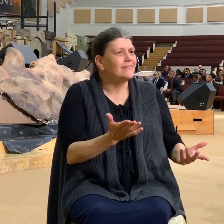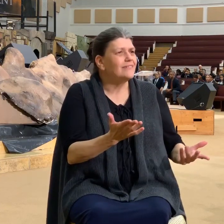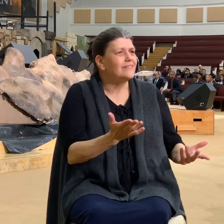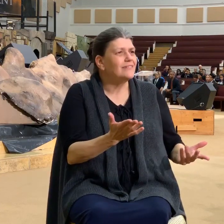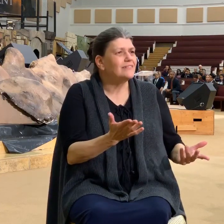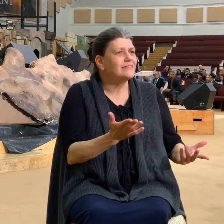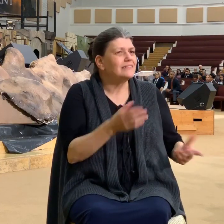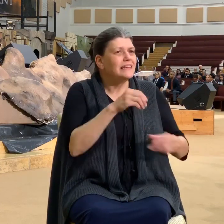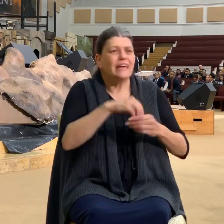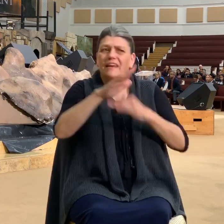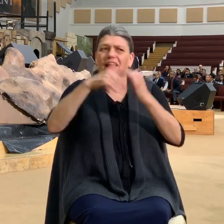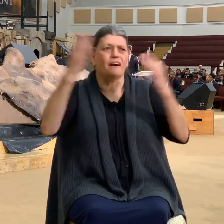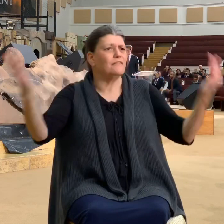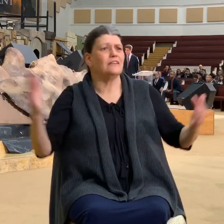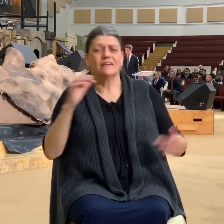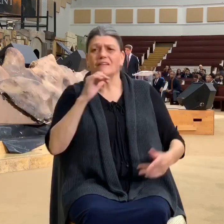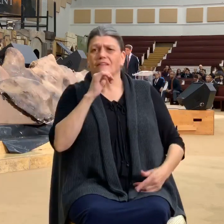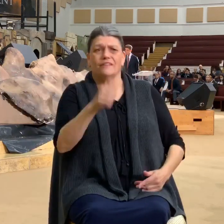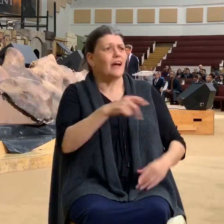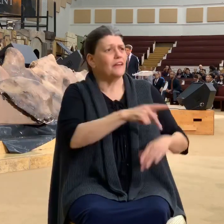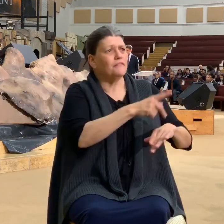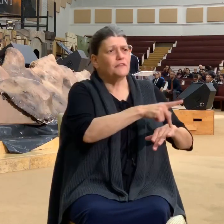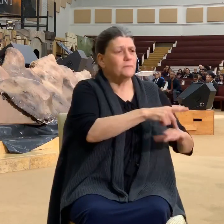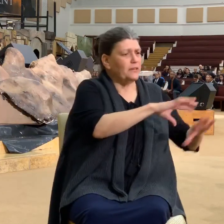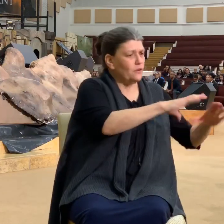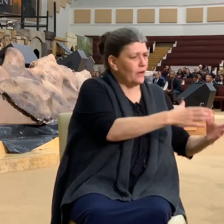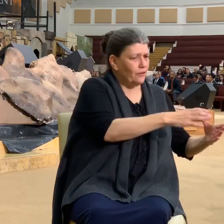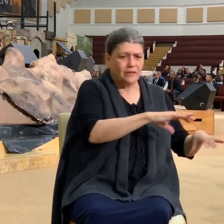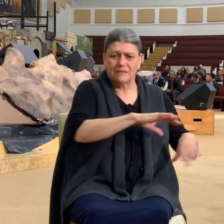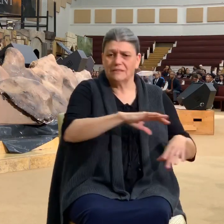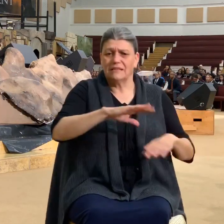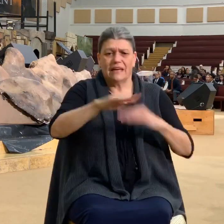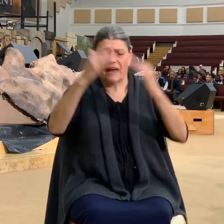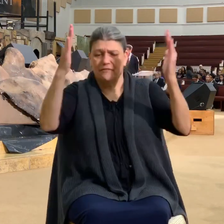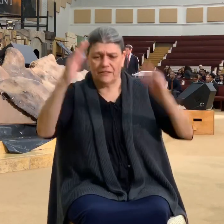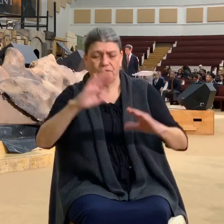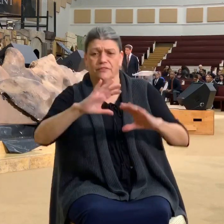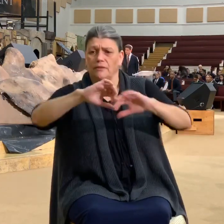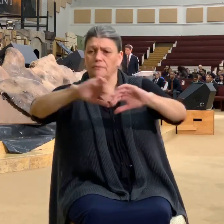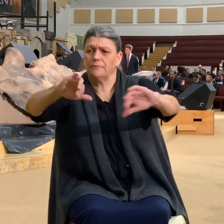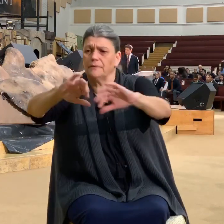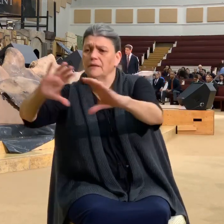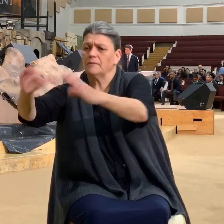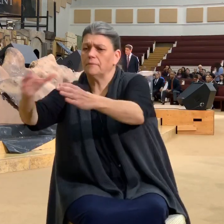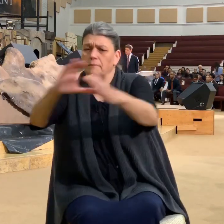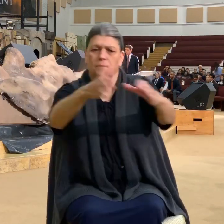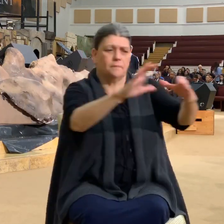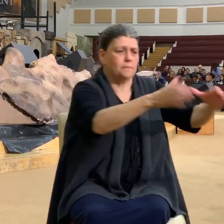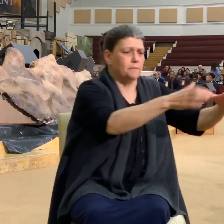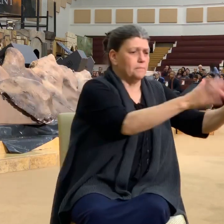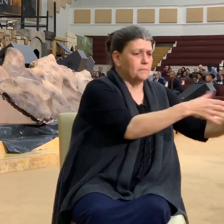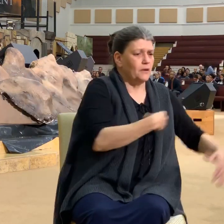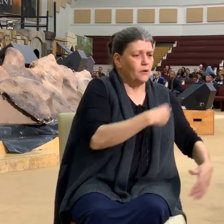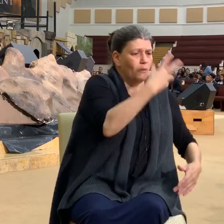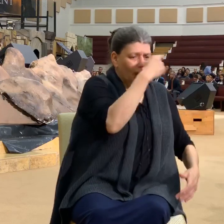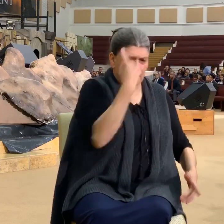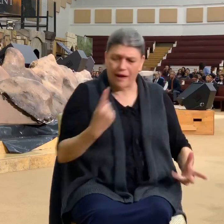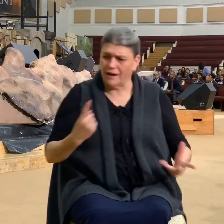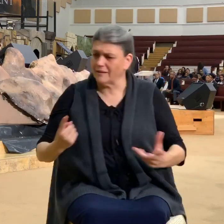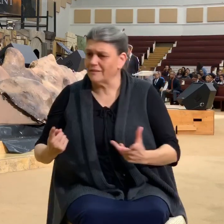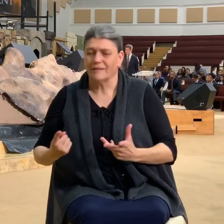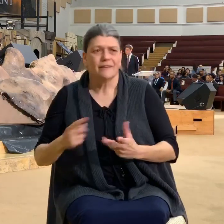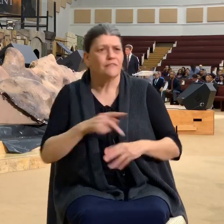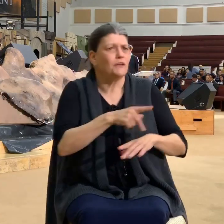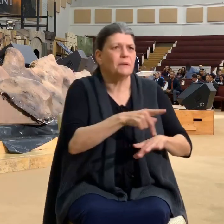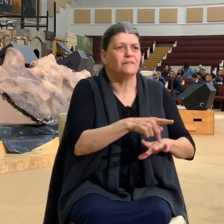Because in heaven, there's not going to be a Filipino section, and a Hispanic section, and a white section, and an African section. We're all going